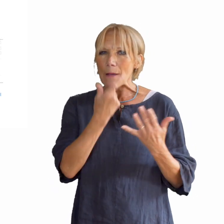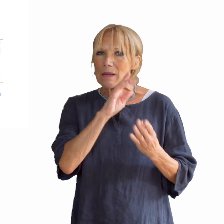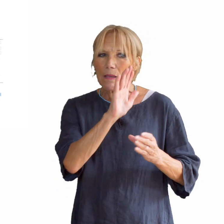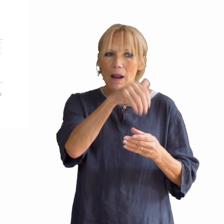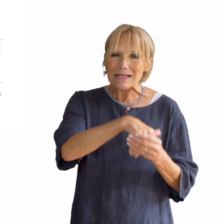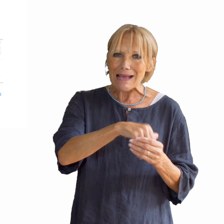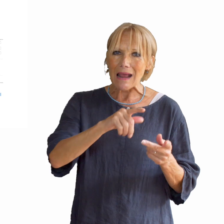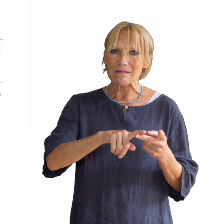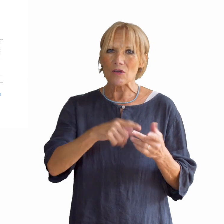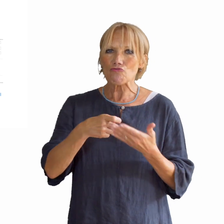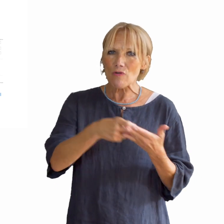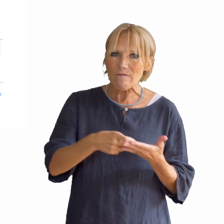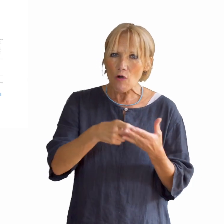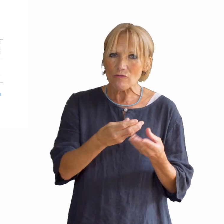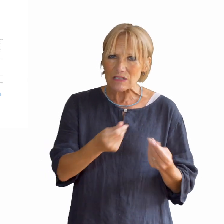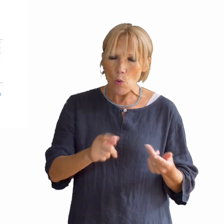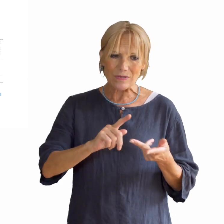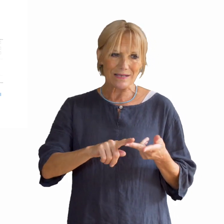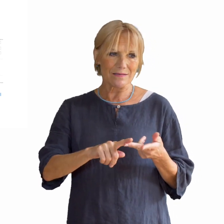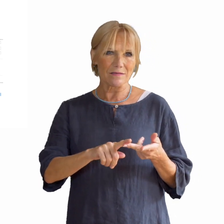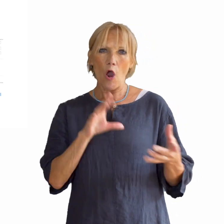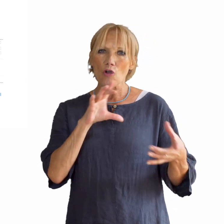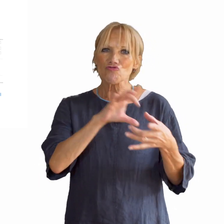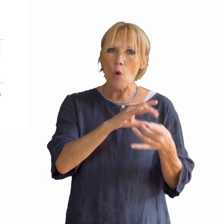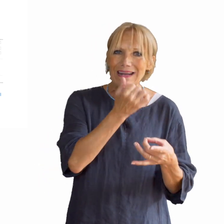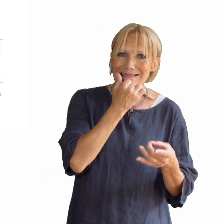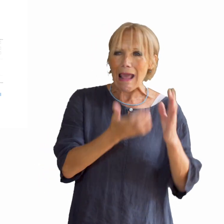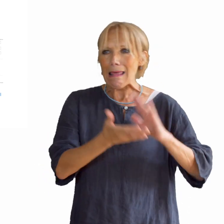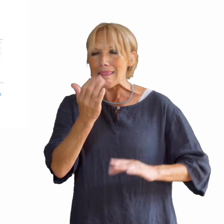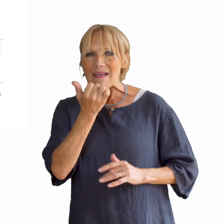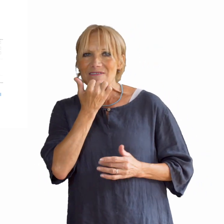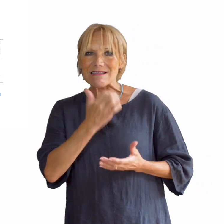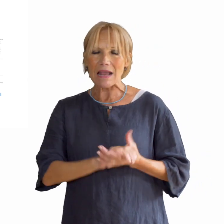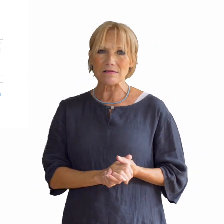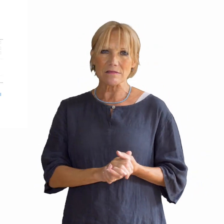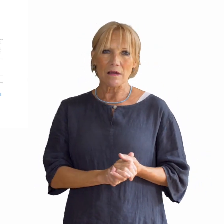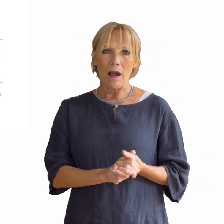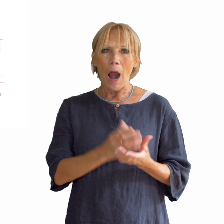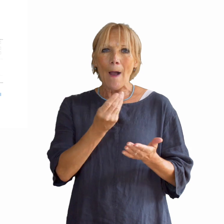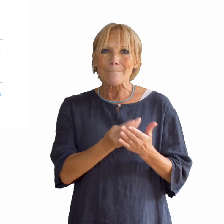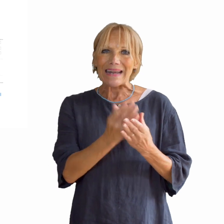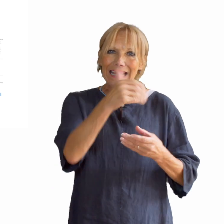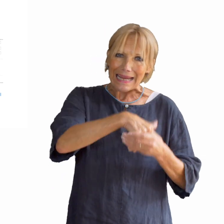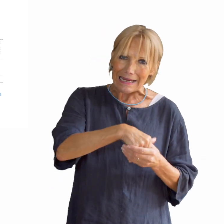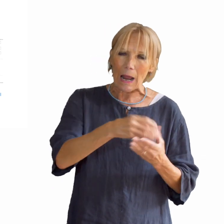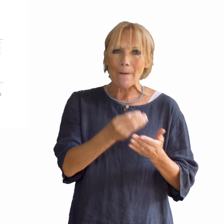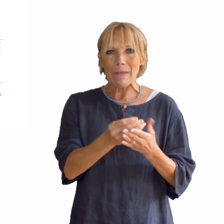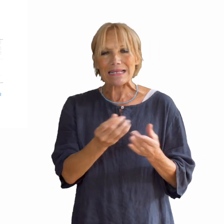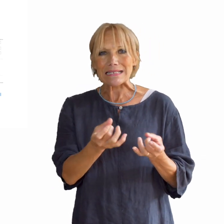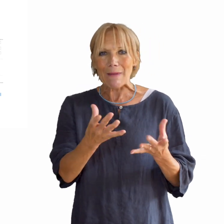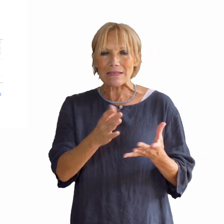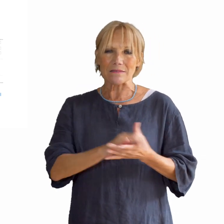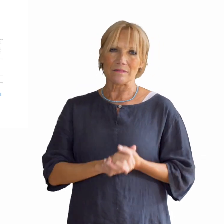of basic data such as attendance, referral sources, joining and leaving dates, demographic data and income